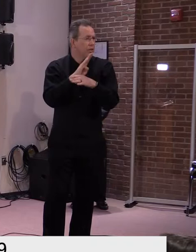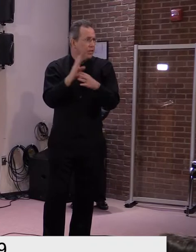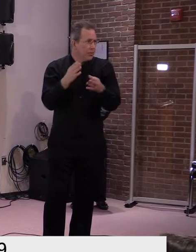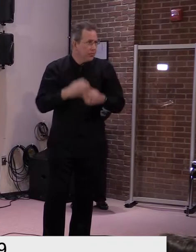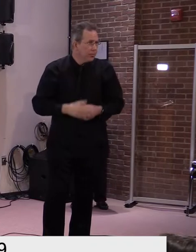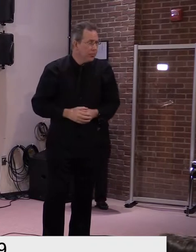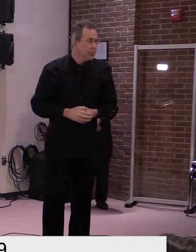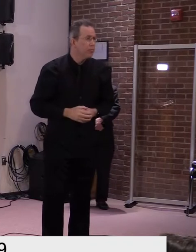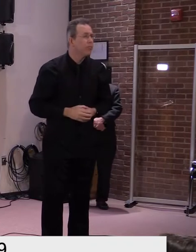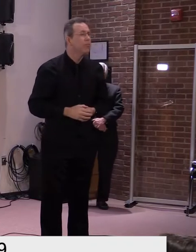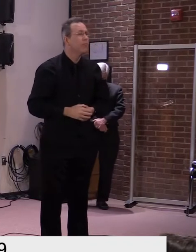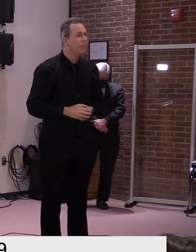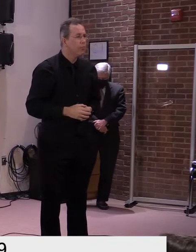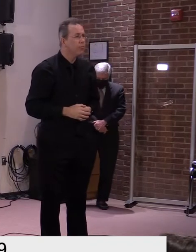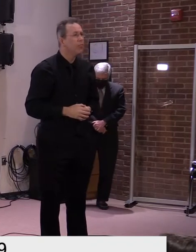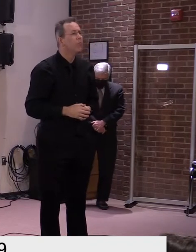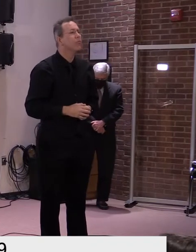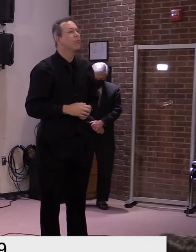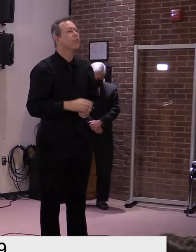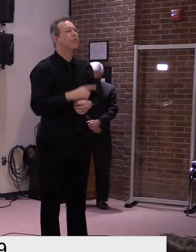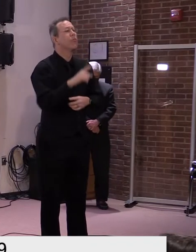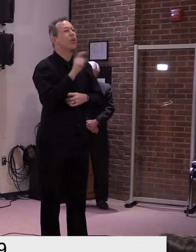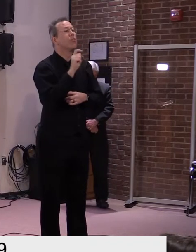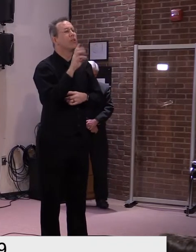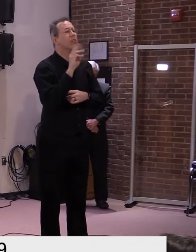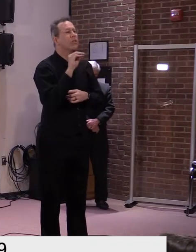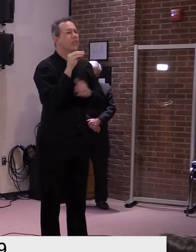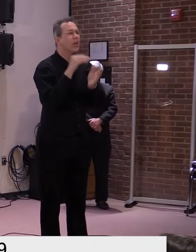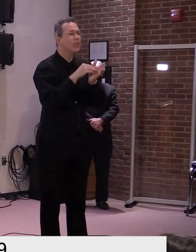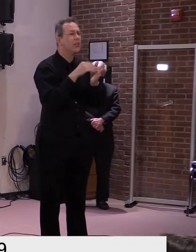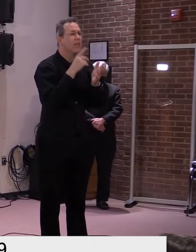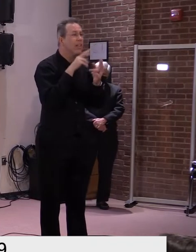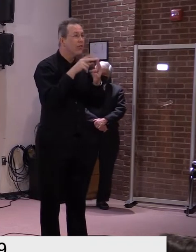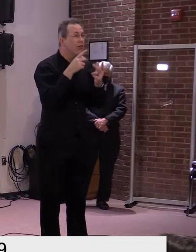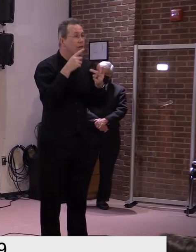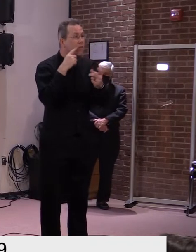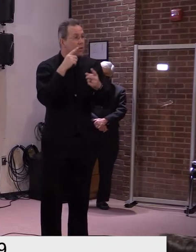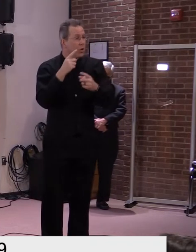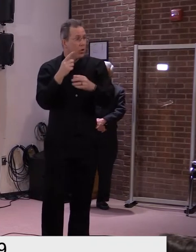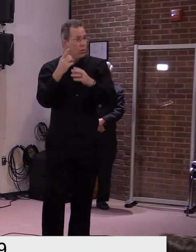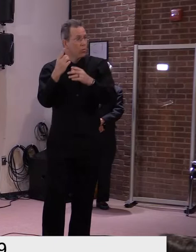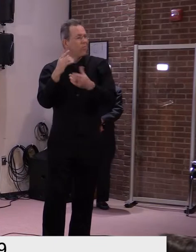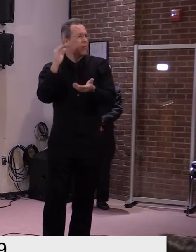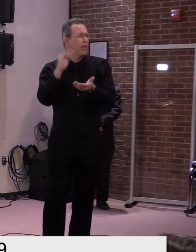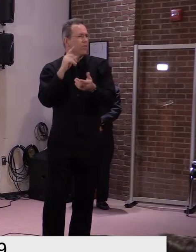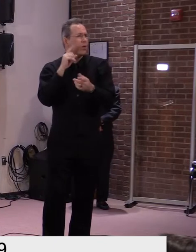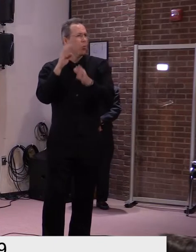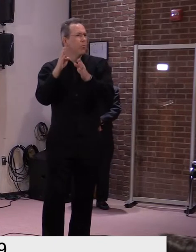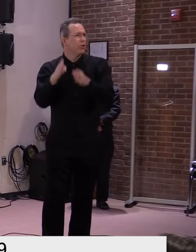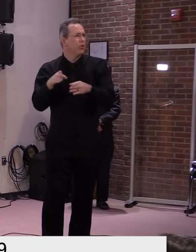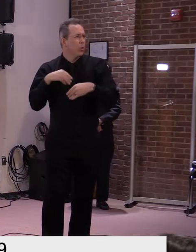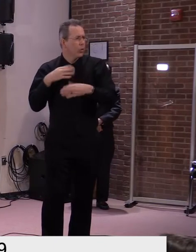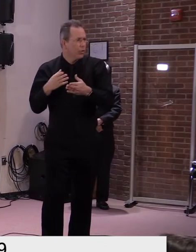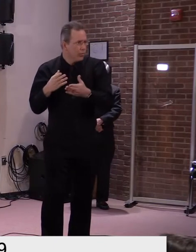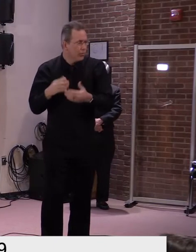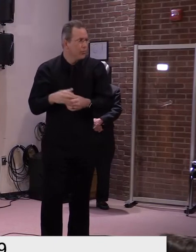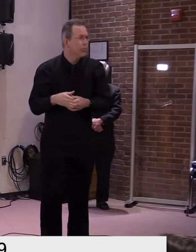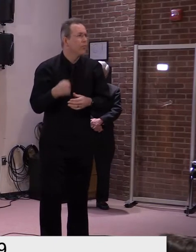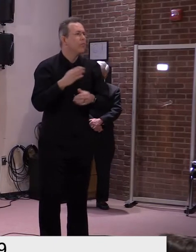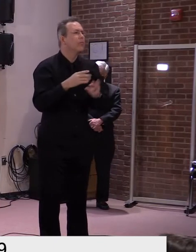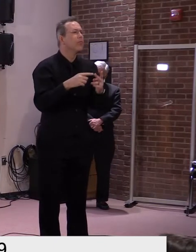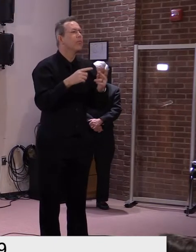and $160,000 for joint filers. The IRS will use your most recent tax